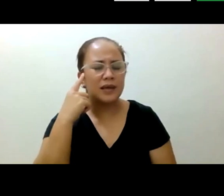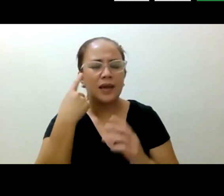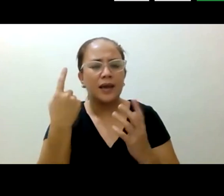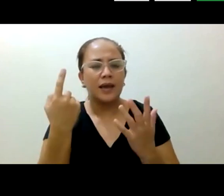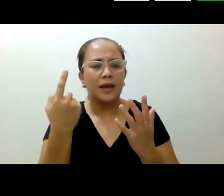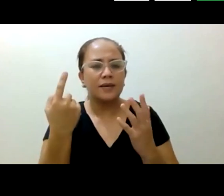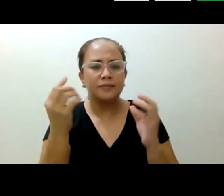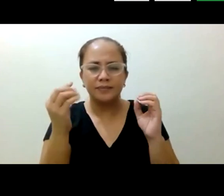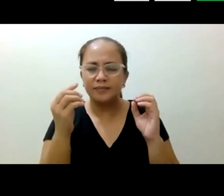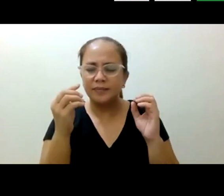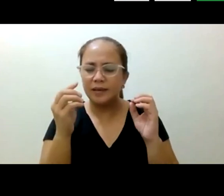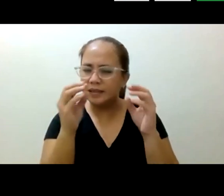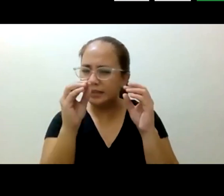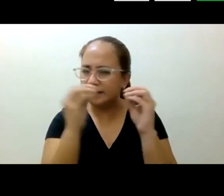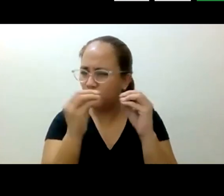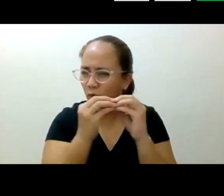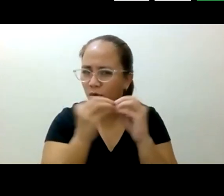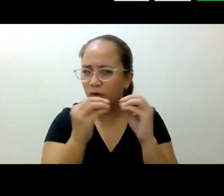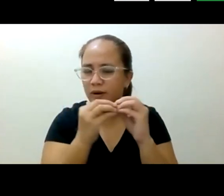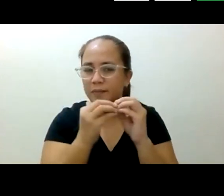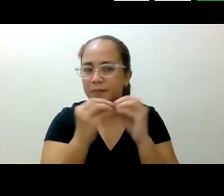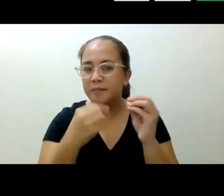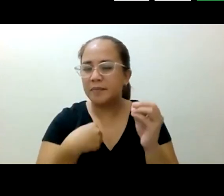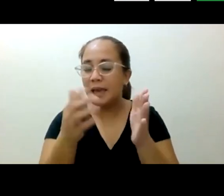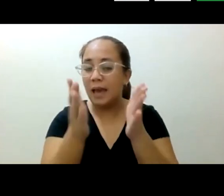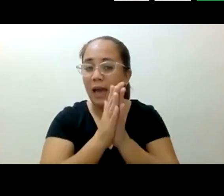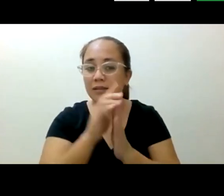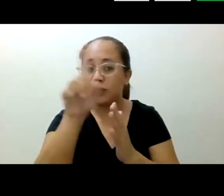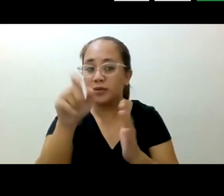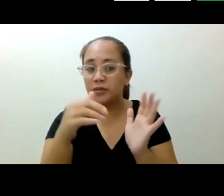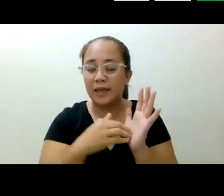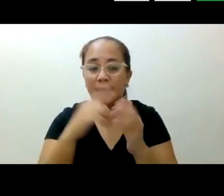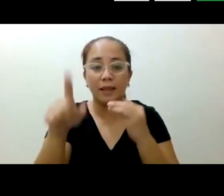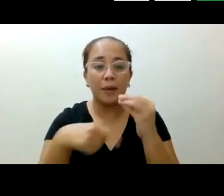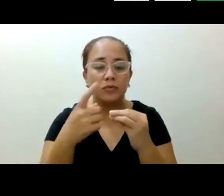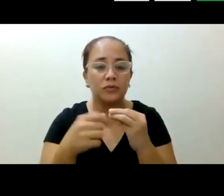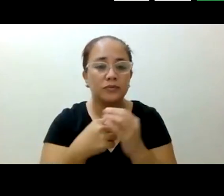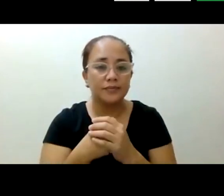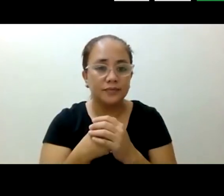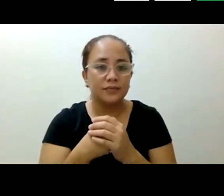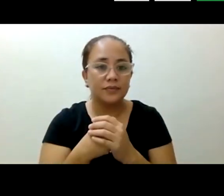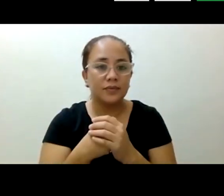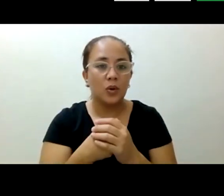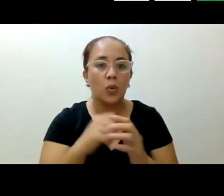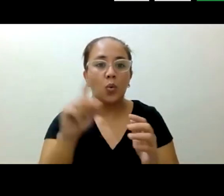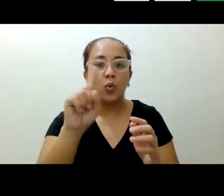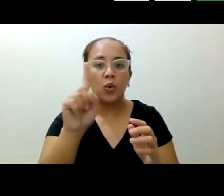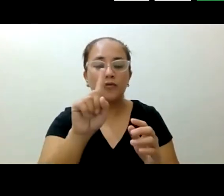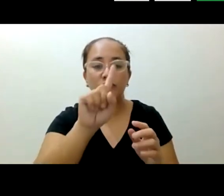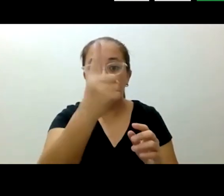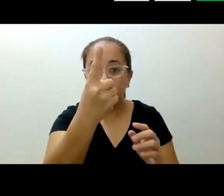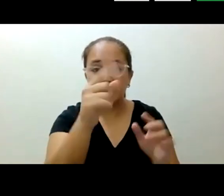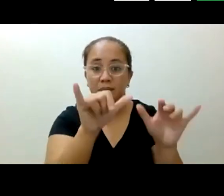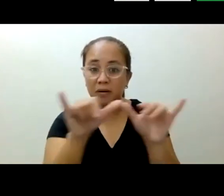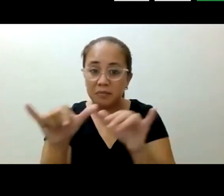and I'm going to ask the questions again about what's the first parameter, hand